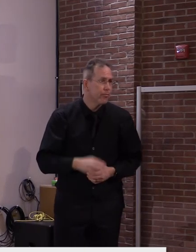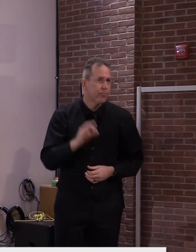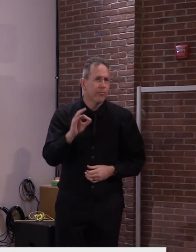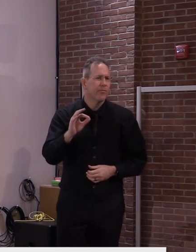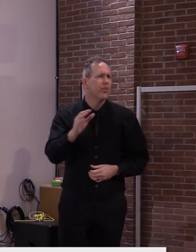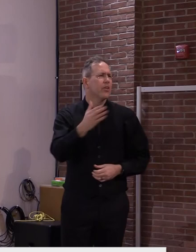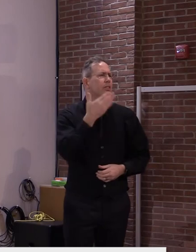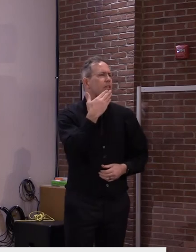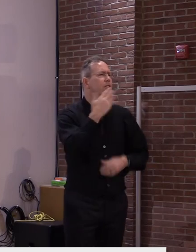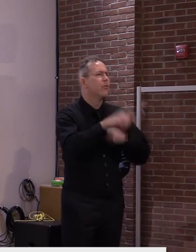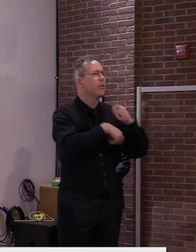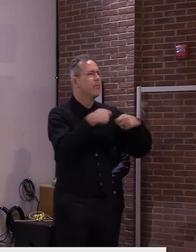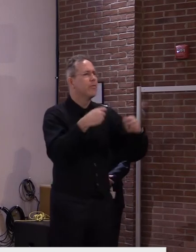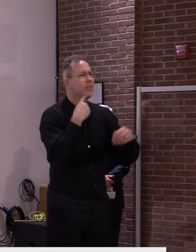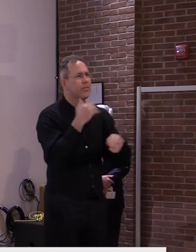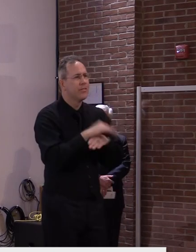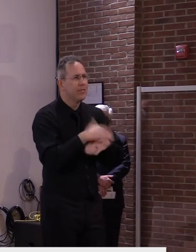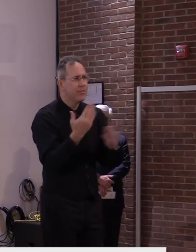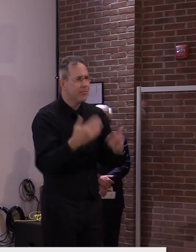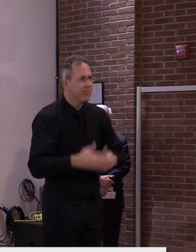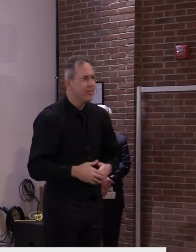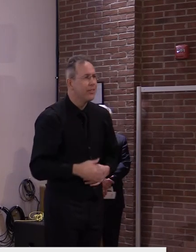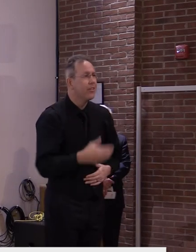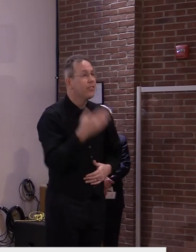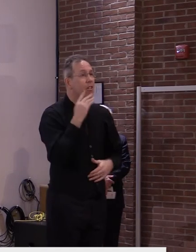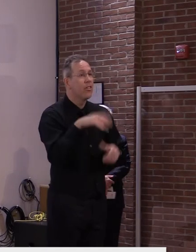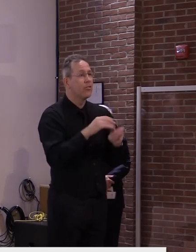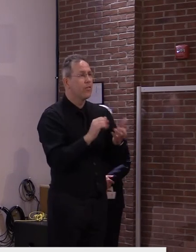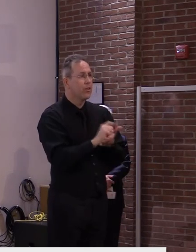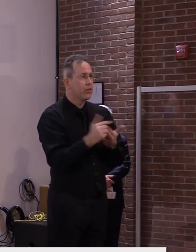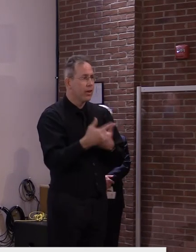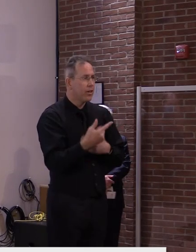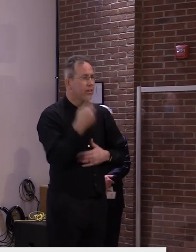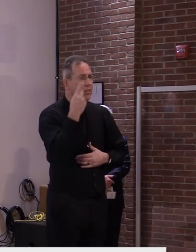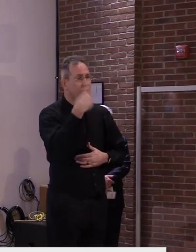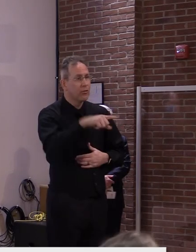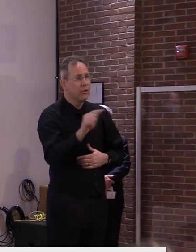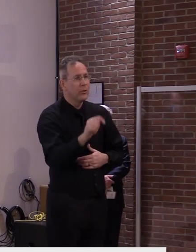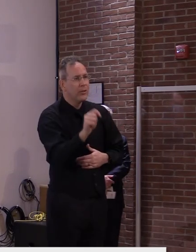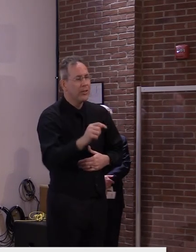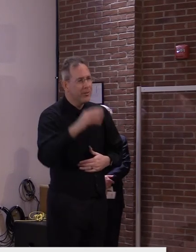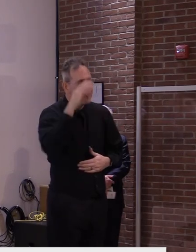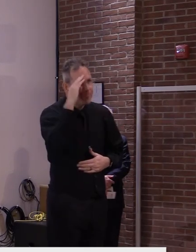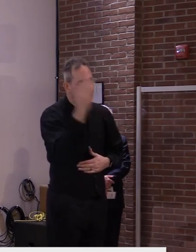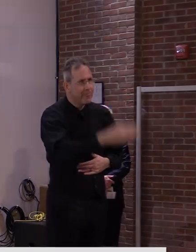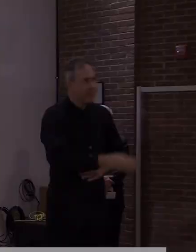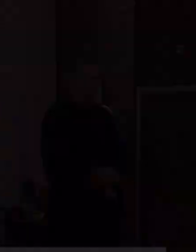Thank you very much. And with that, we'll see you next Tuesday. Thanks for tuning in.